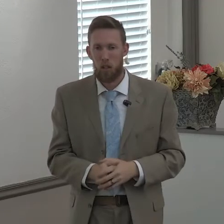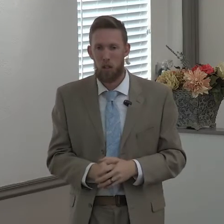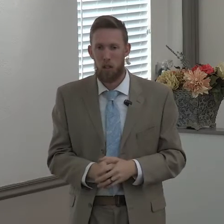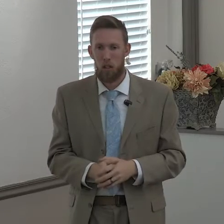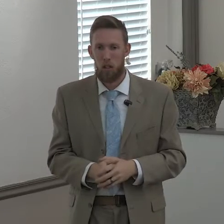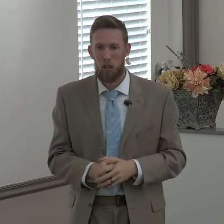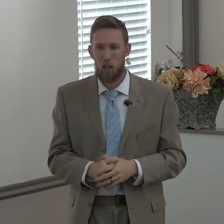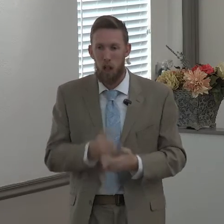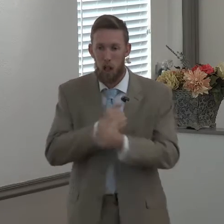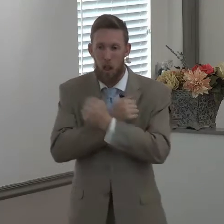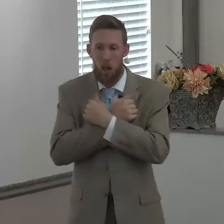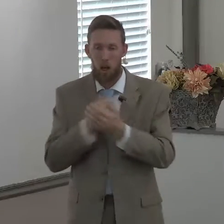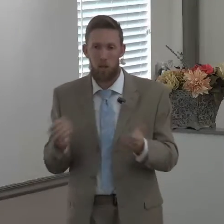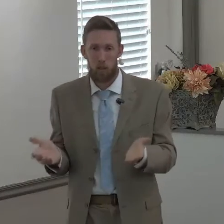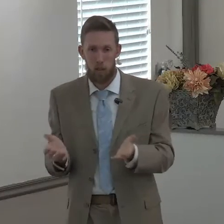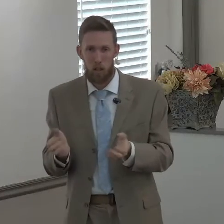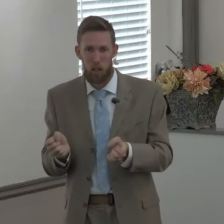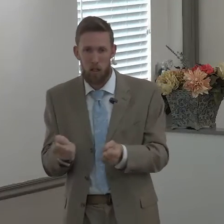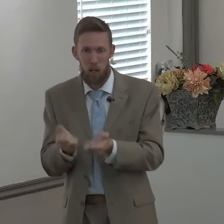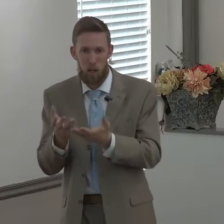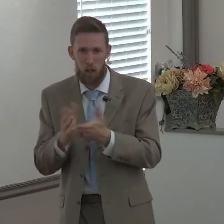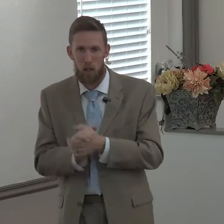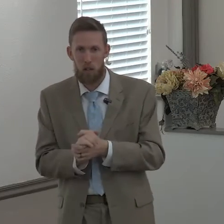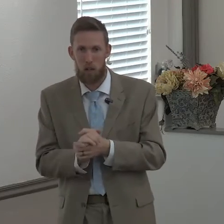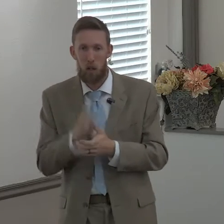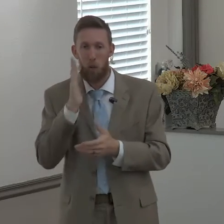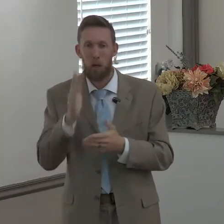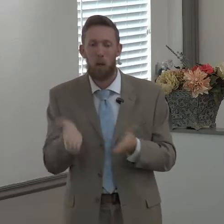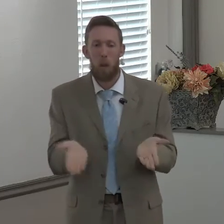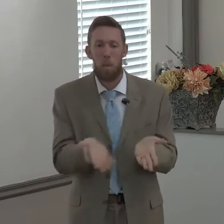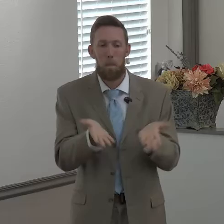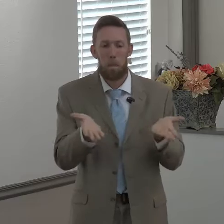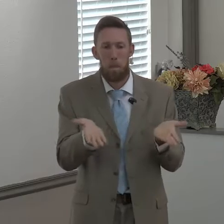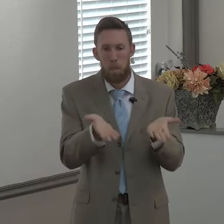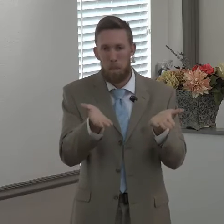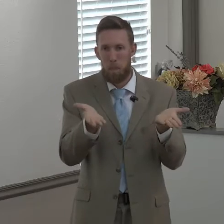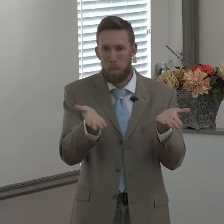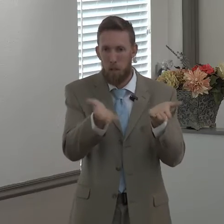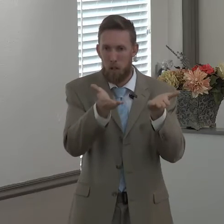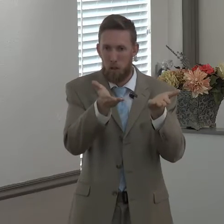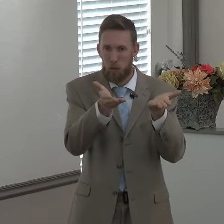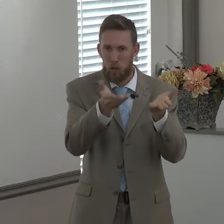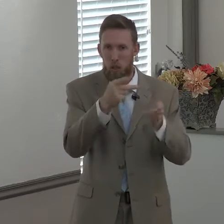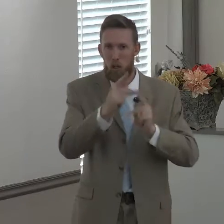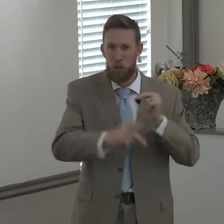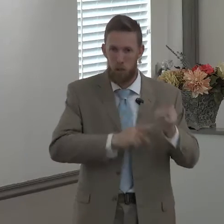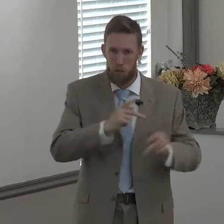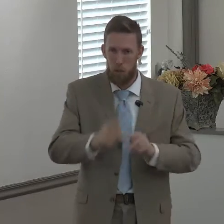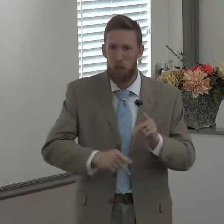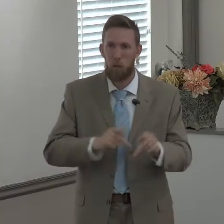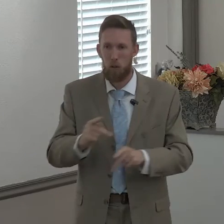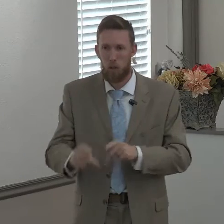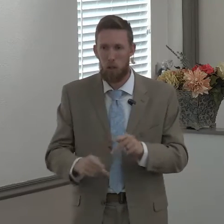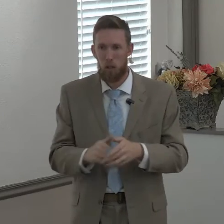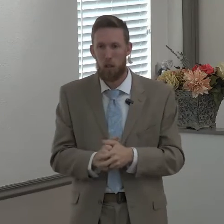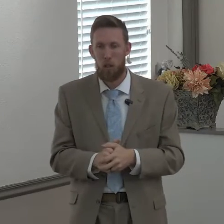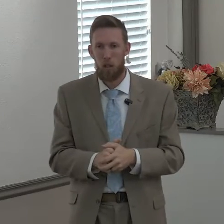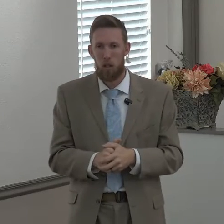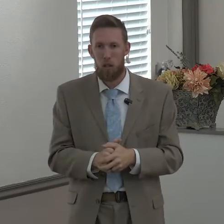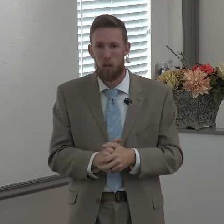edifieth. Charity. There it is. Sacrificial love. Sacrificial